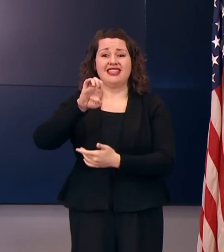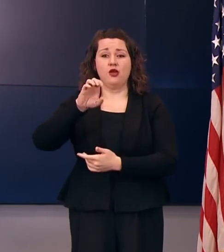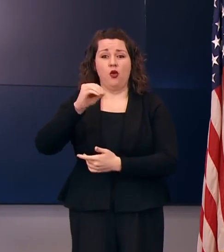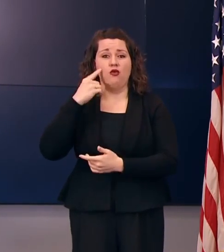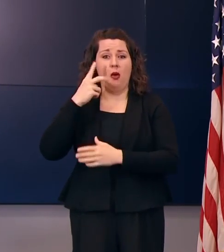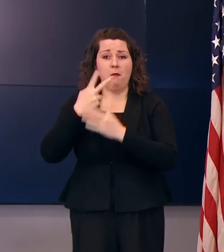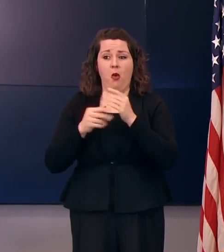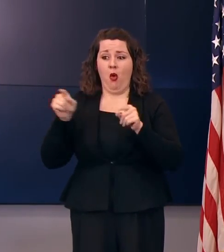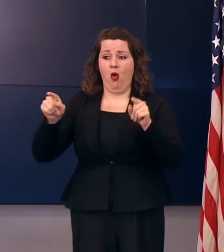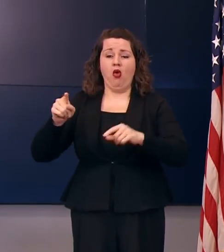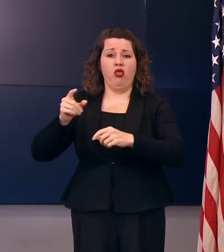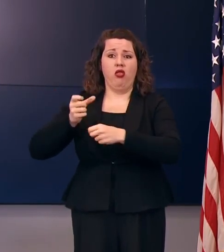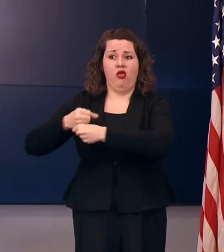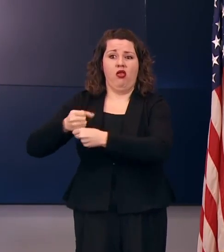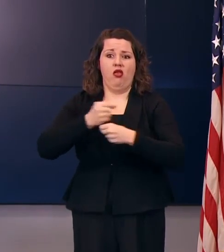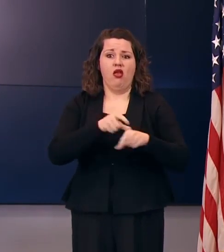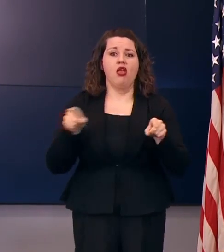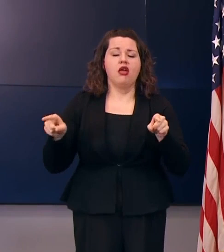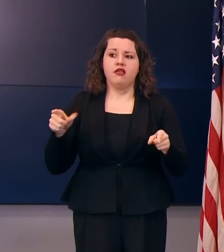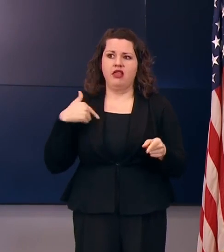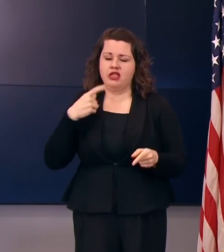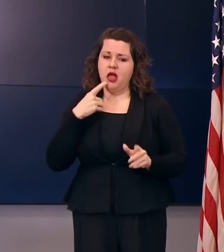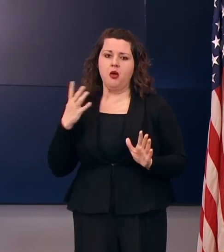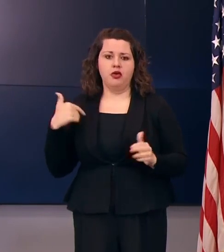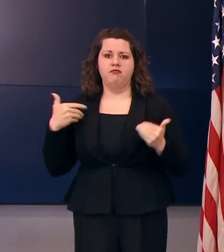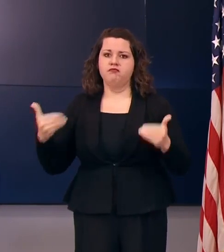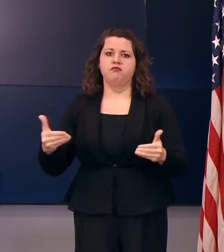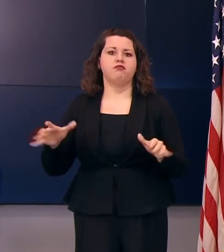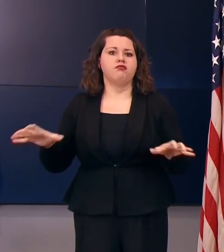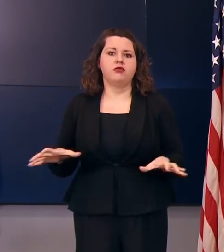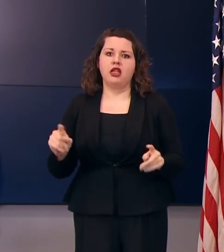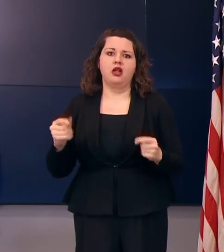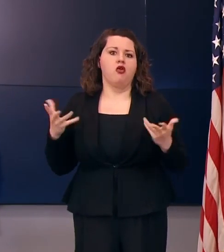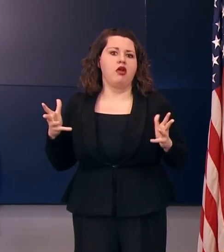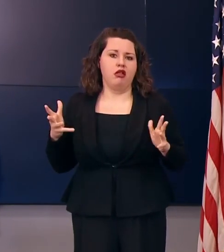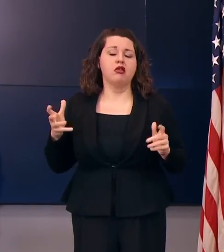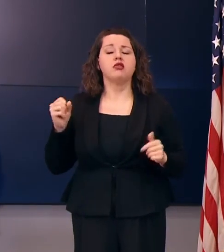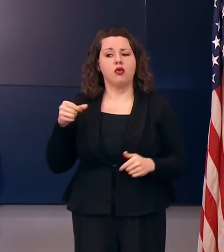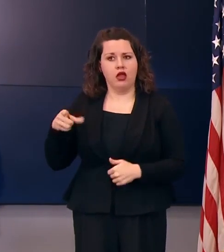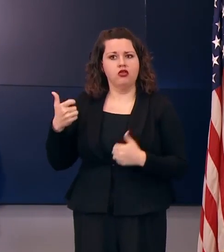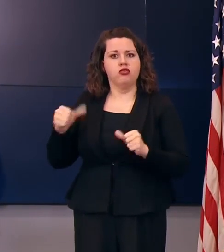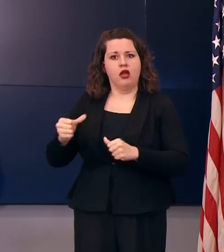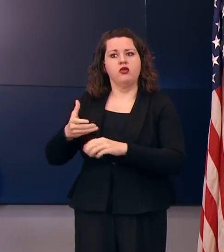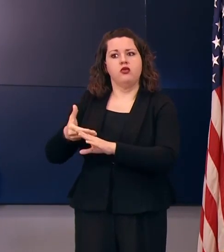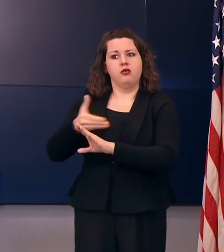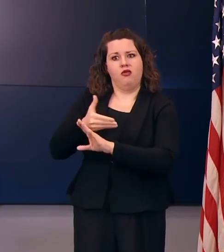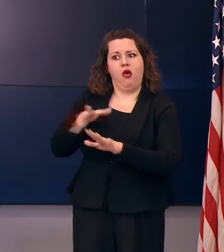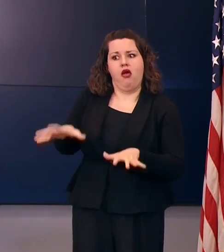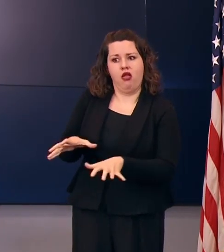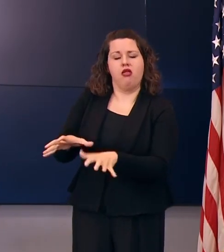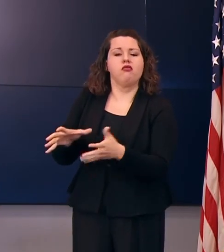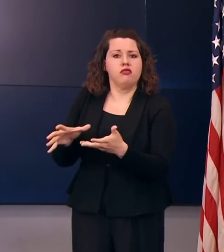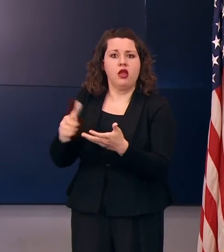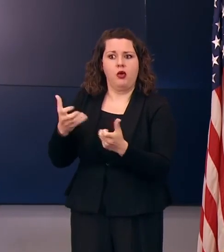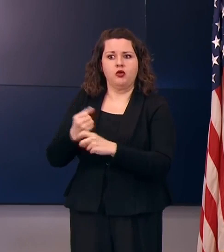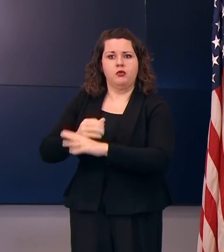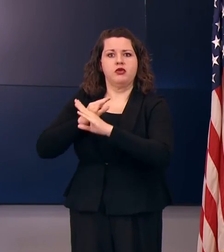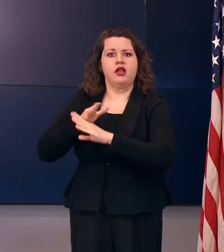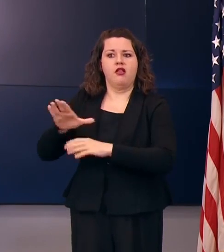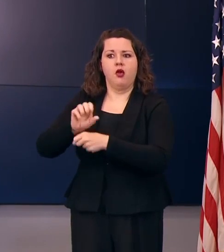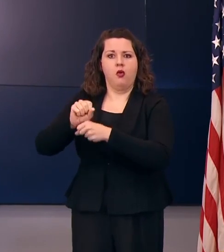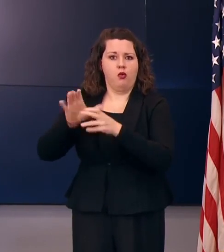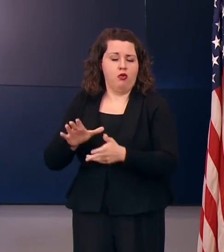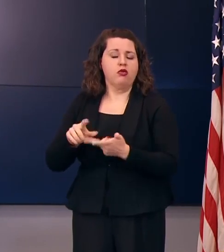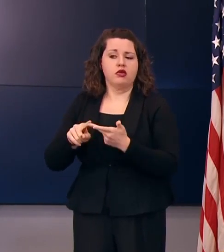plants, they had indicated they'd already taken the steps. So they are trying to be very proactive to not only protect their workforce, but to make sure that they